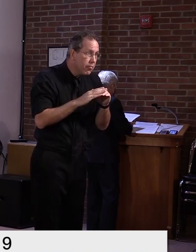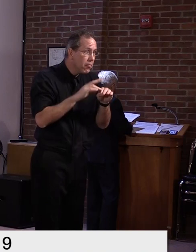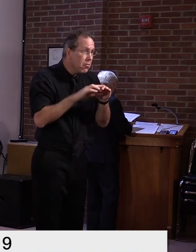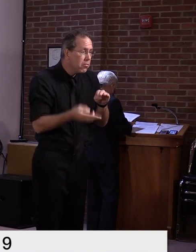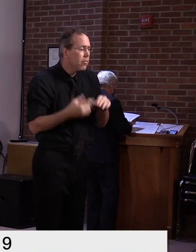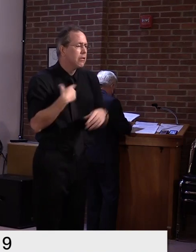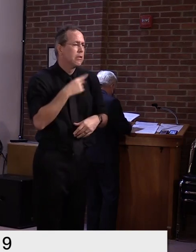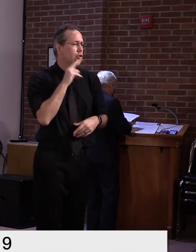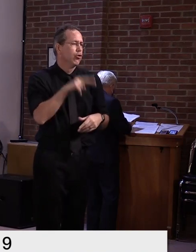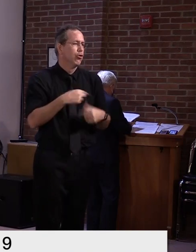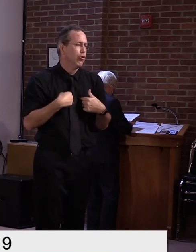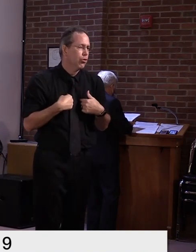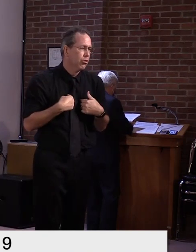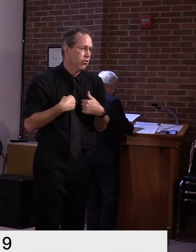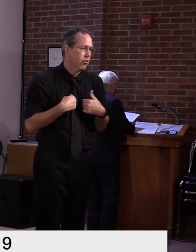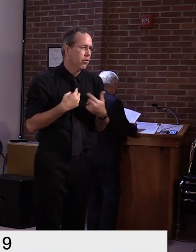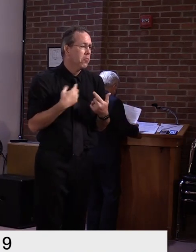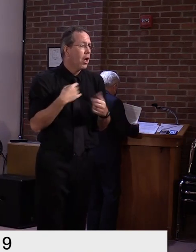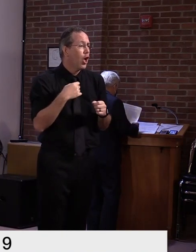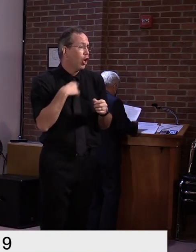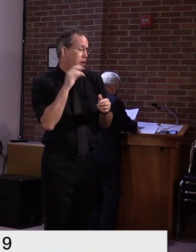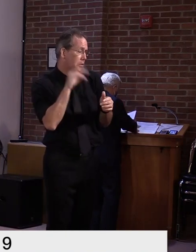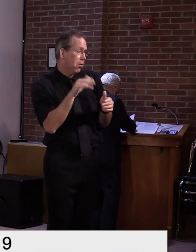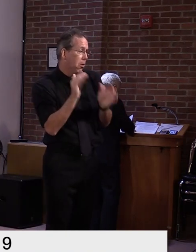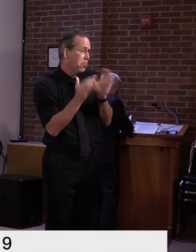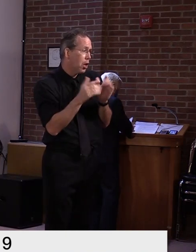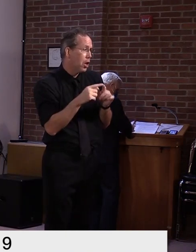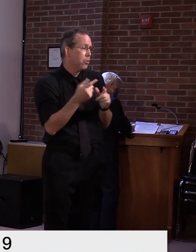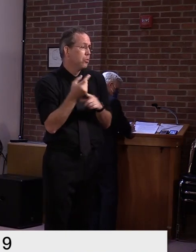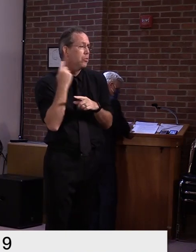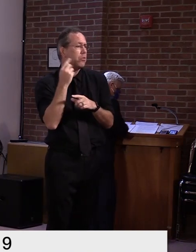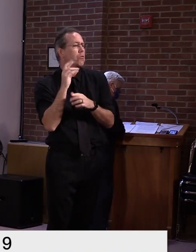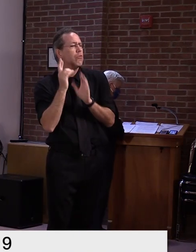will probably be a good question.